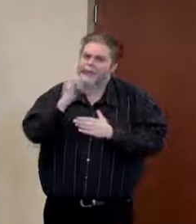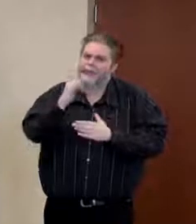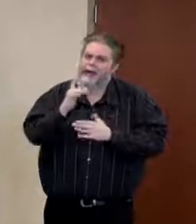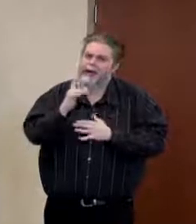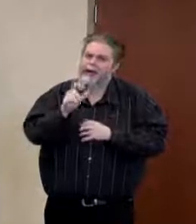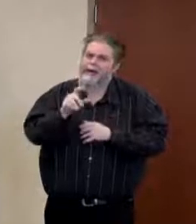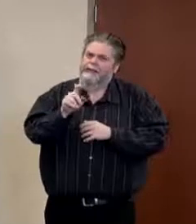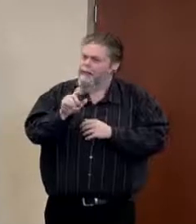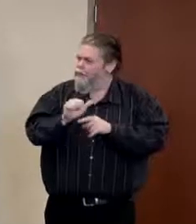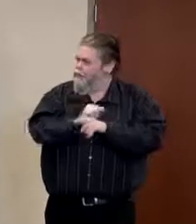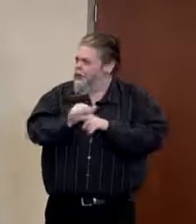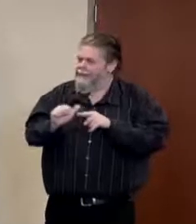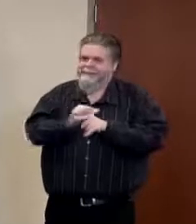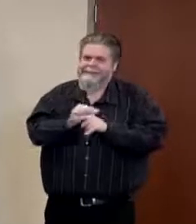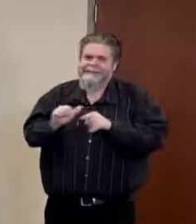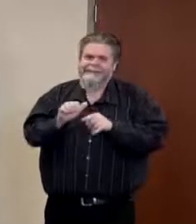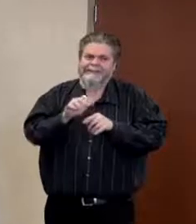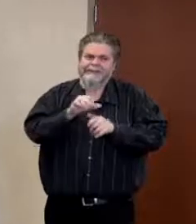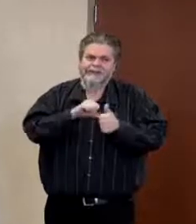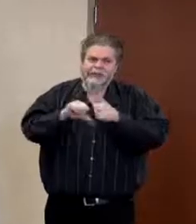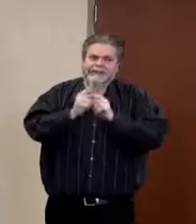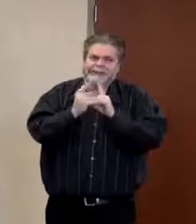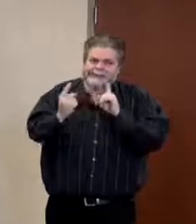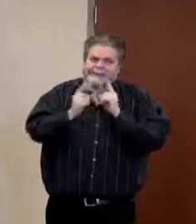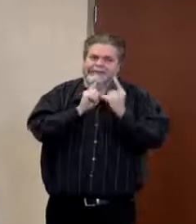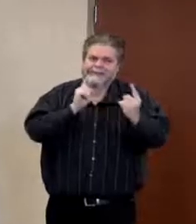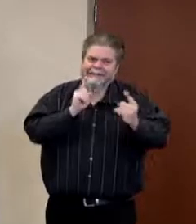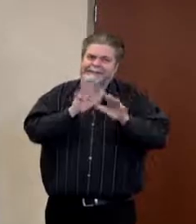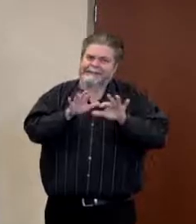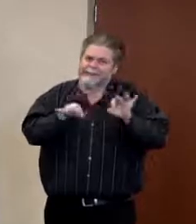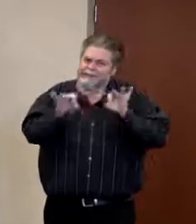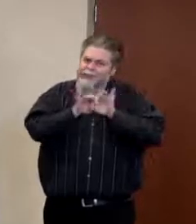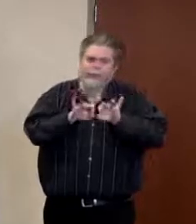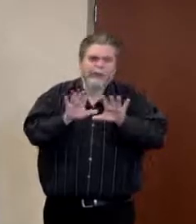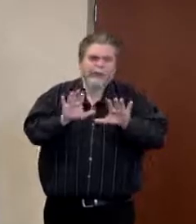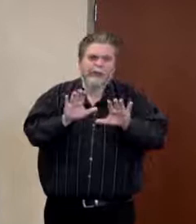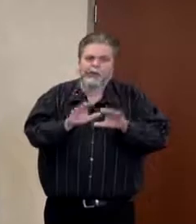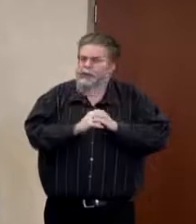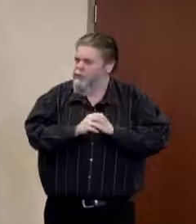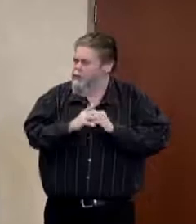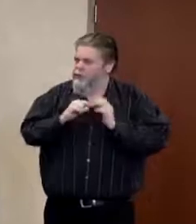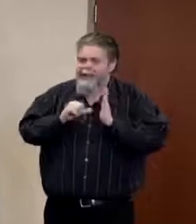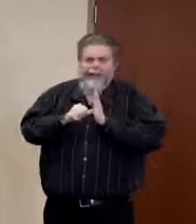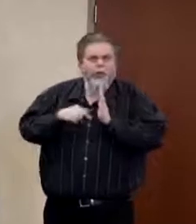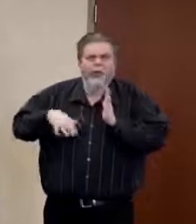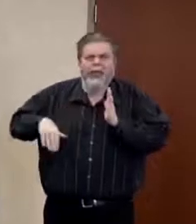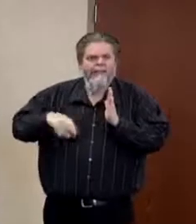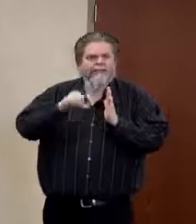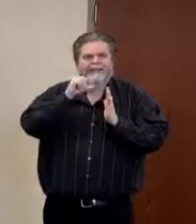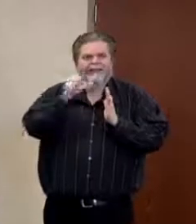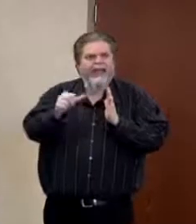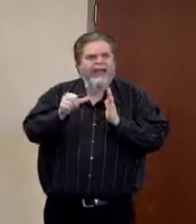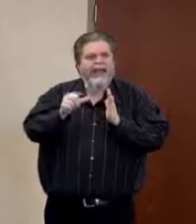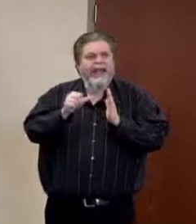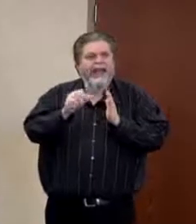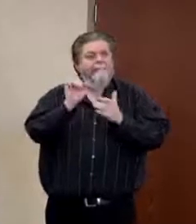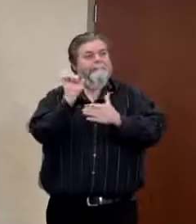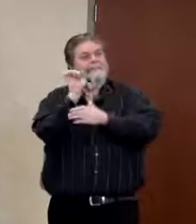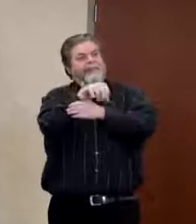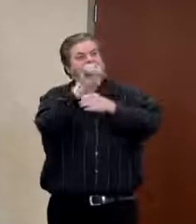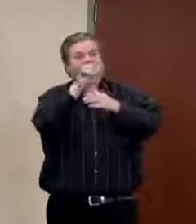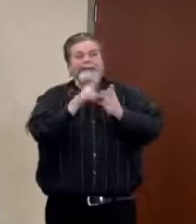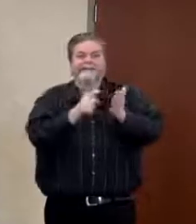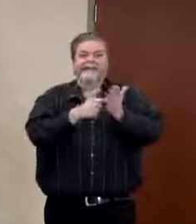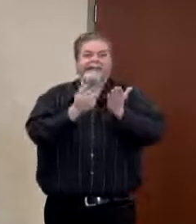is really, really important. In this whole conversation is we have not arrived at anything. We've